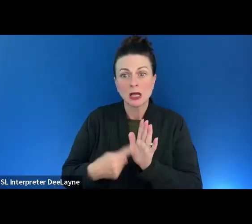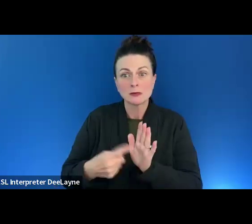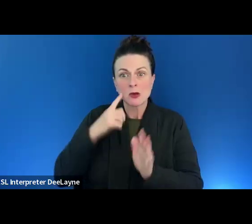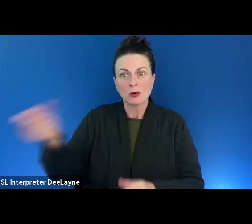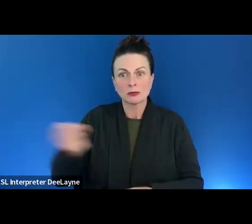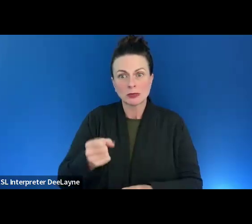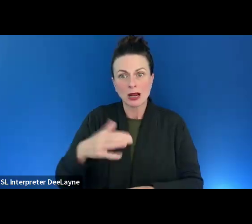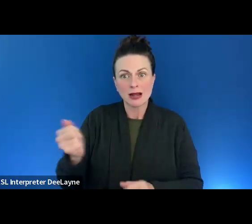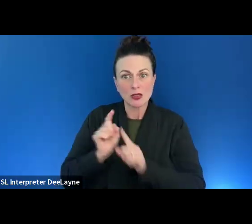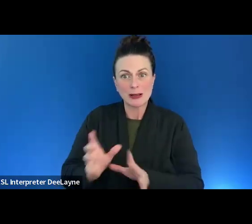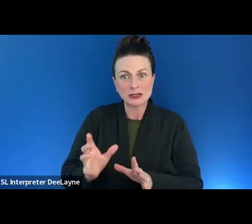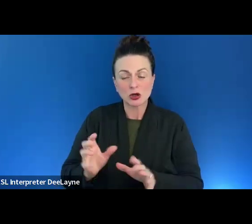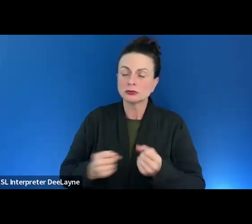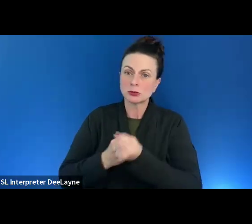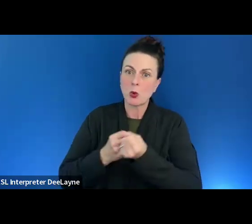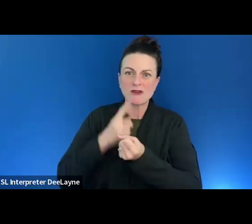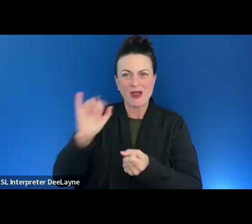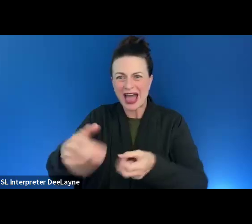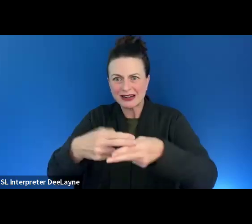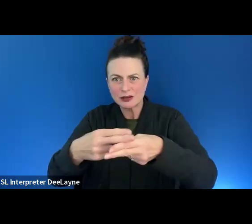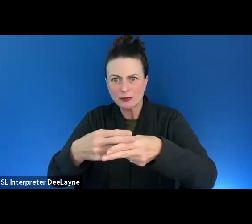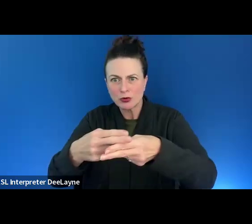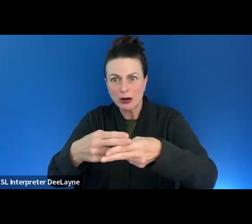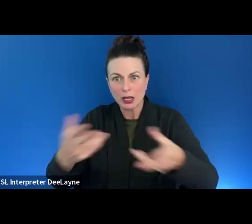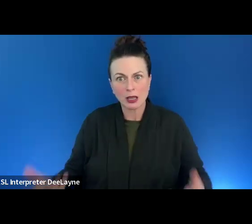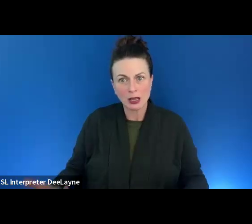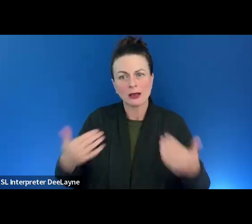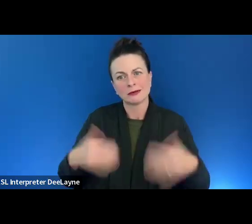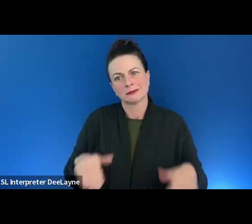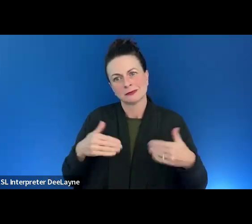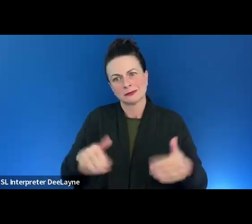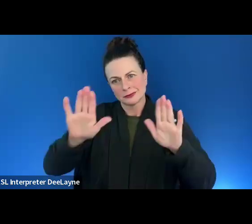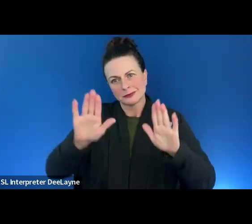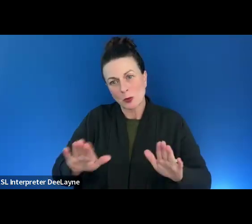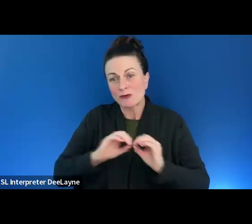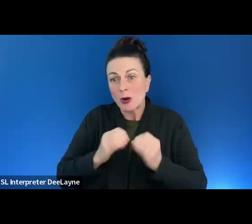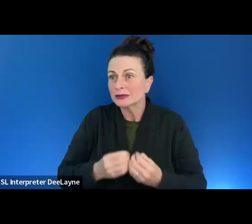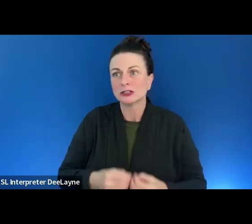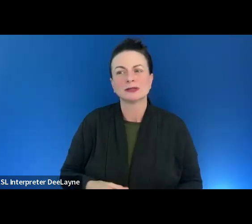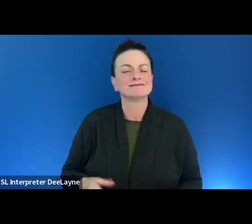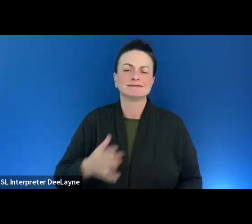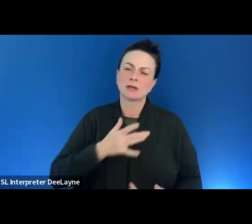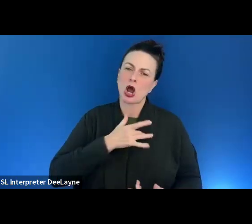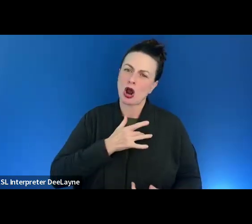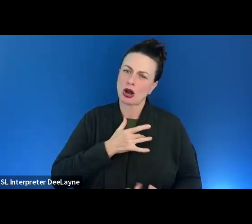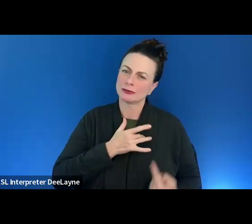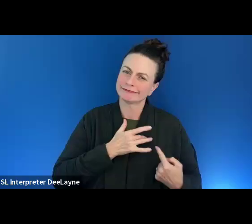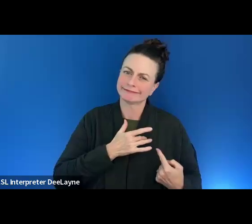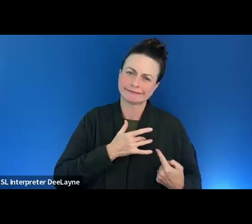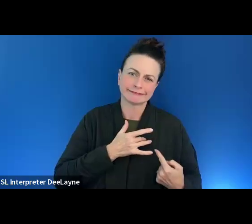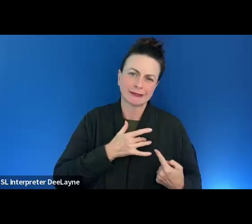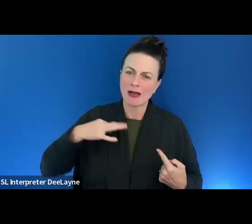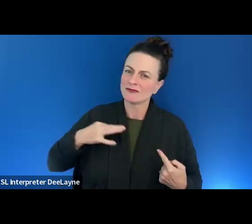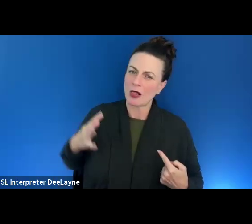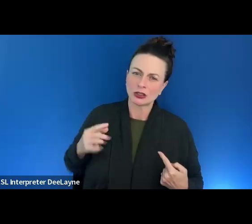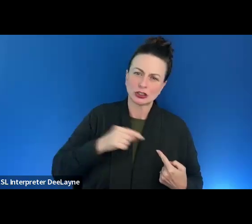bring in another mentor that can maybe support that. So they're really, really a great organization. And again, they do this from the heart. It's a volunteer